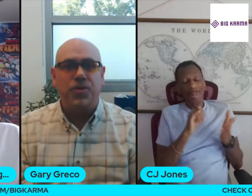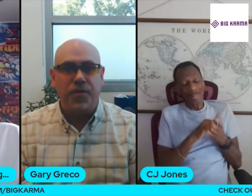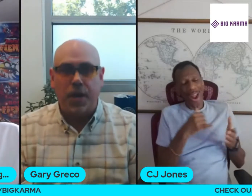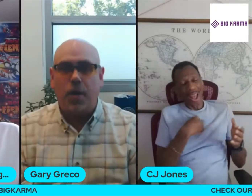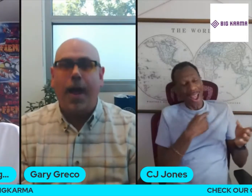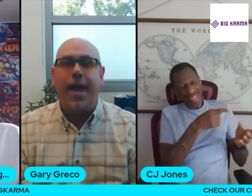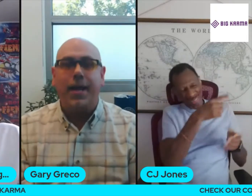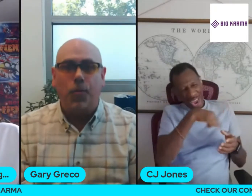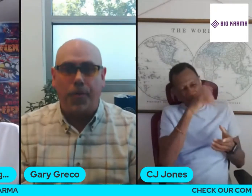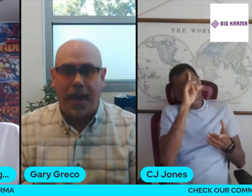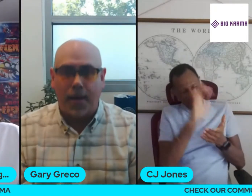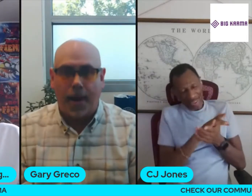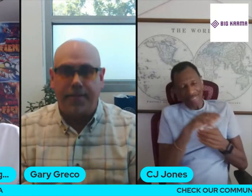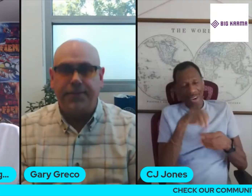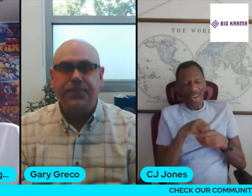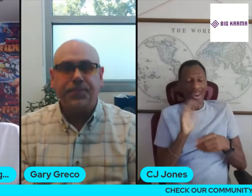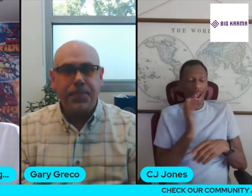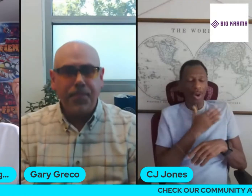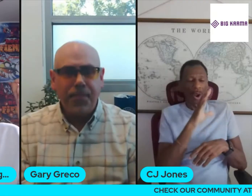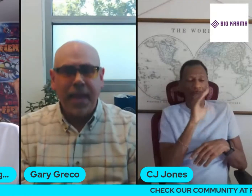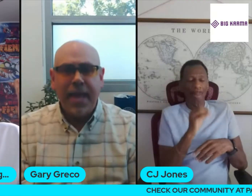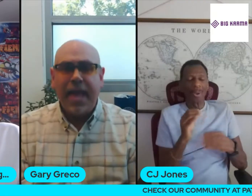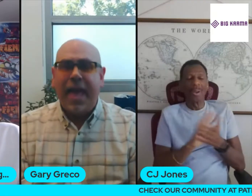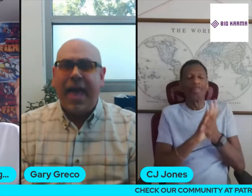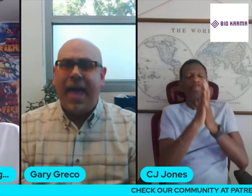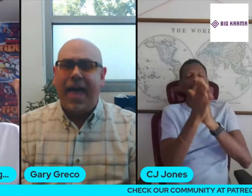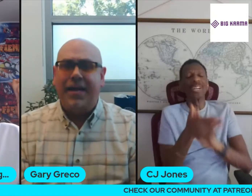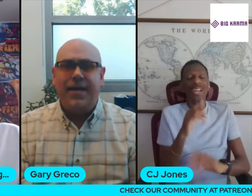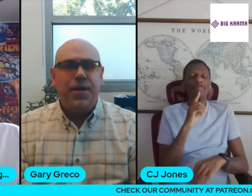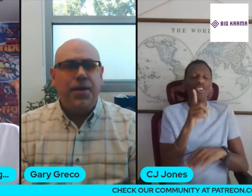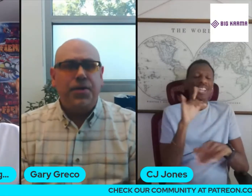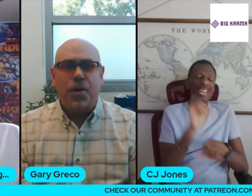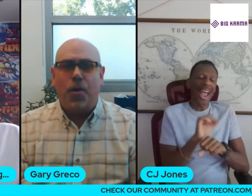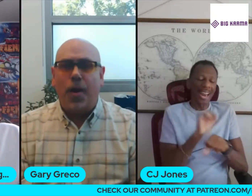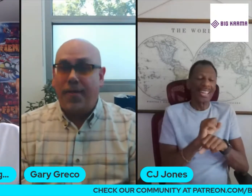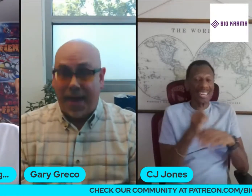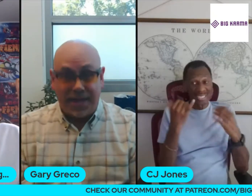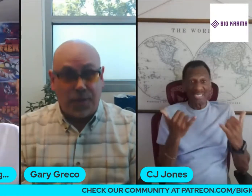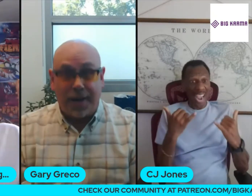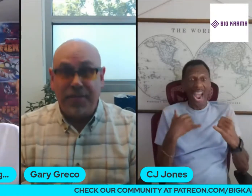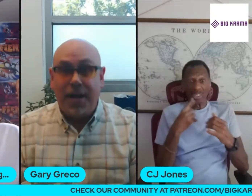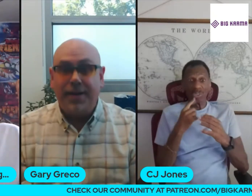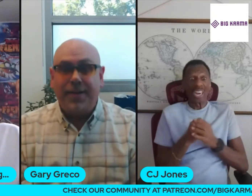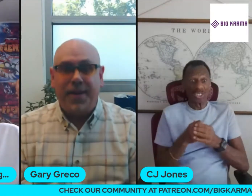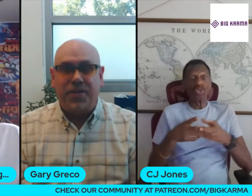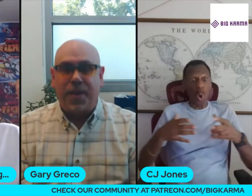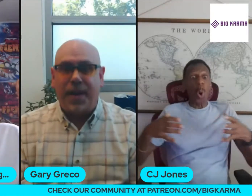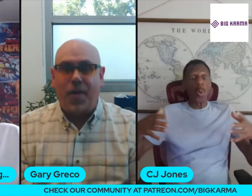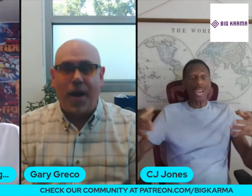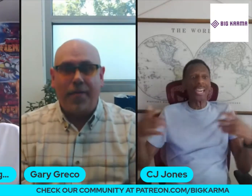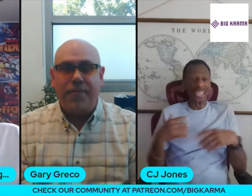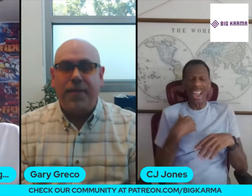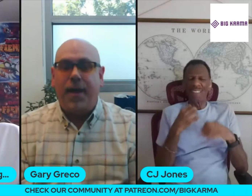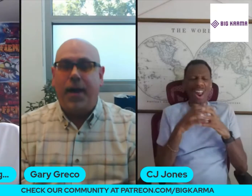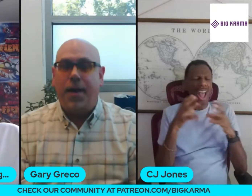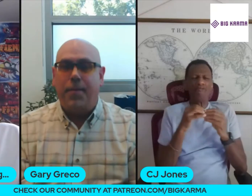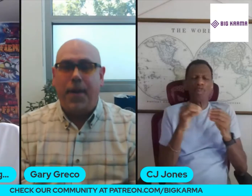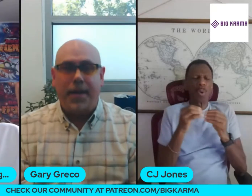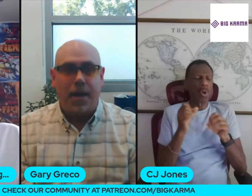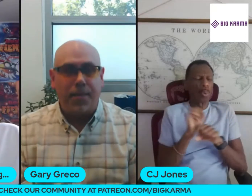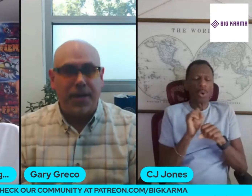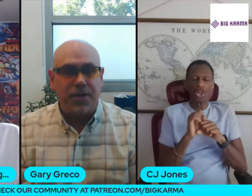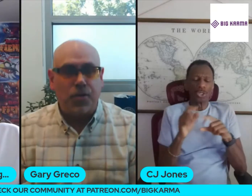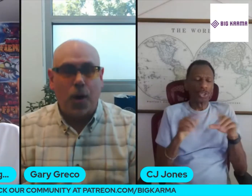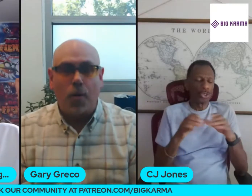must persevere, and it will pay off. And so that's what I've done. It's paid off.